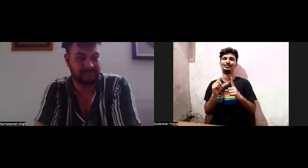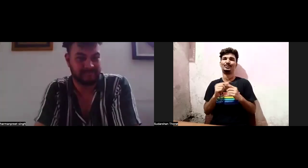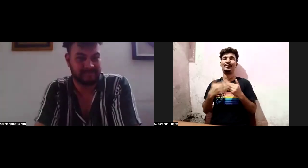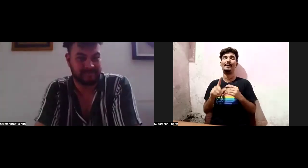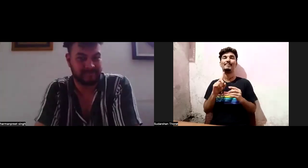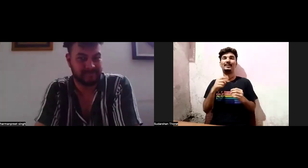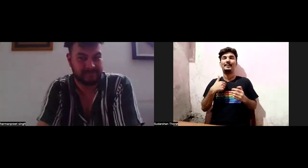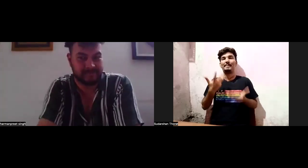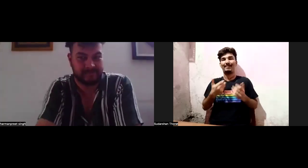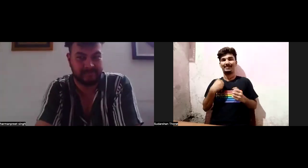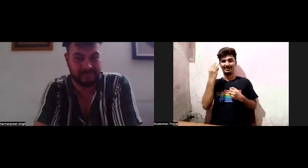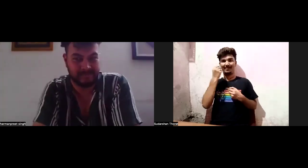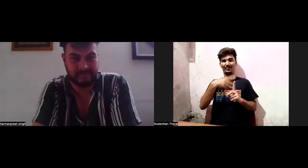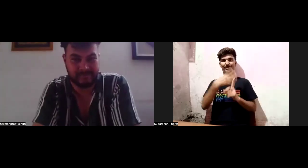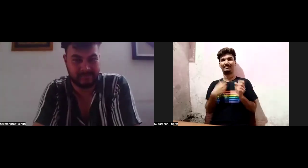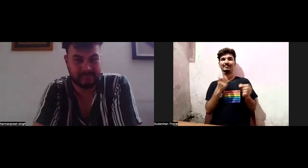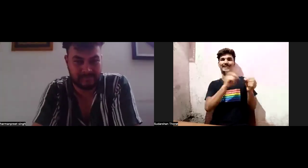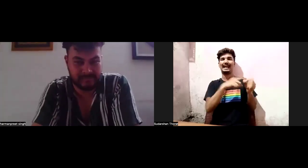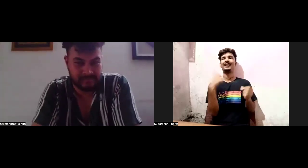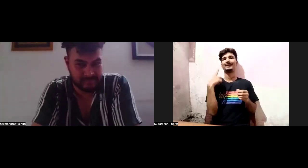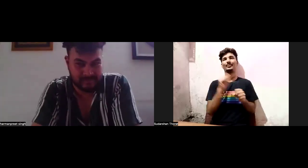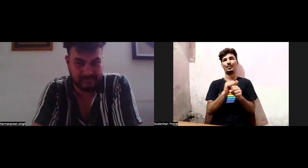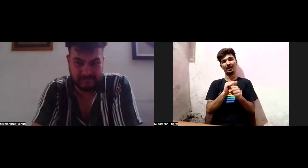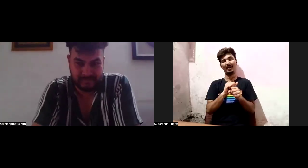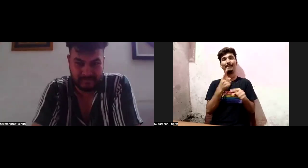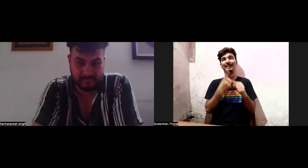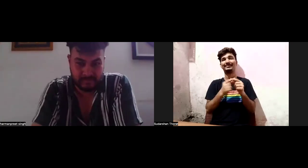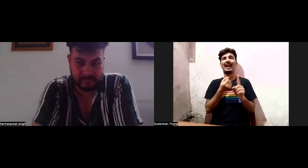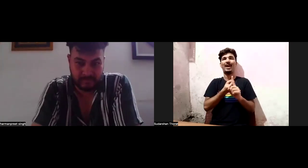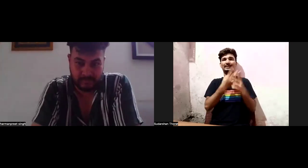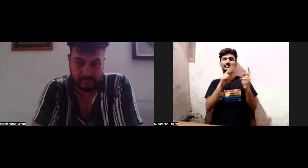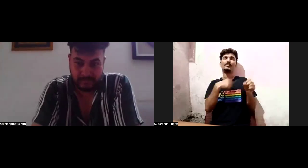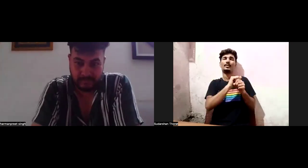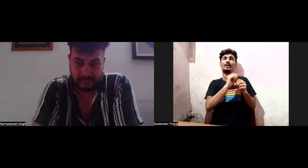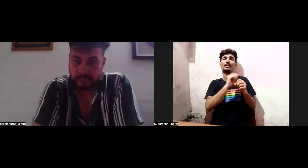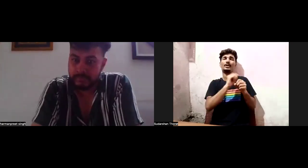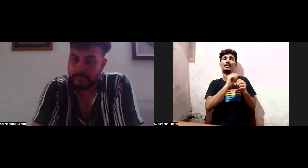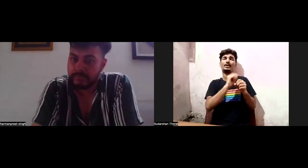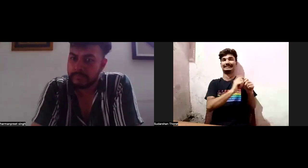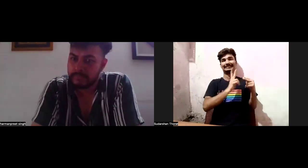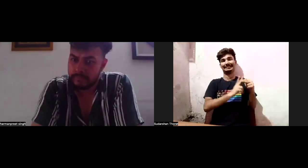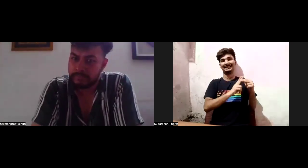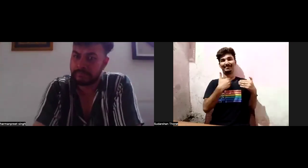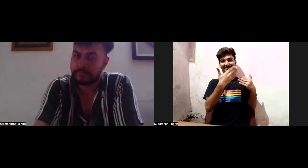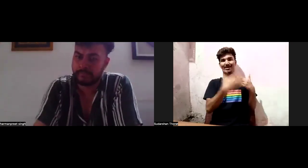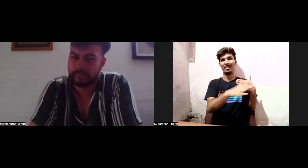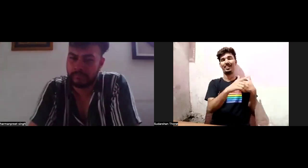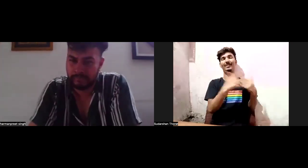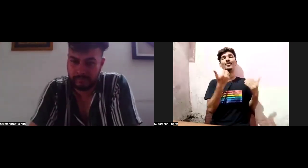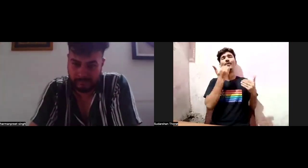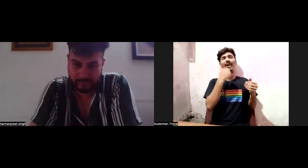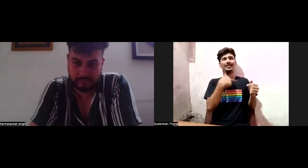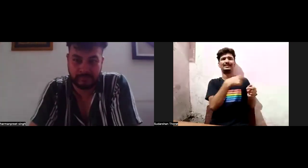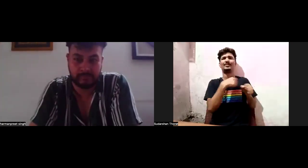we are trying our best to do this thing. So I'm working with the hearing leaders who are advocating for the